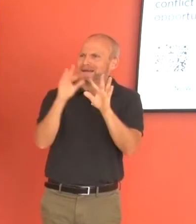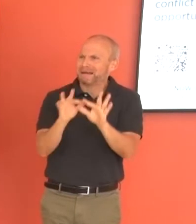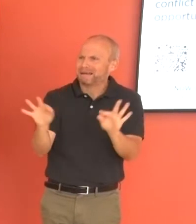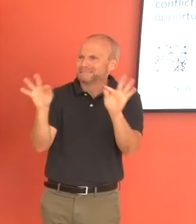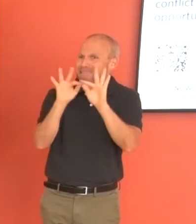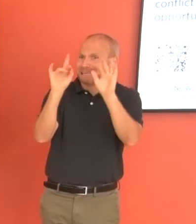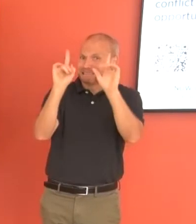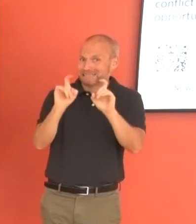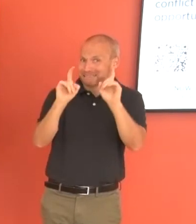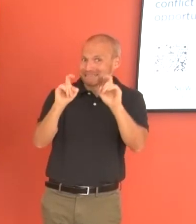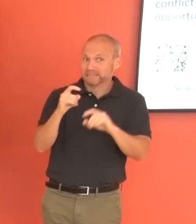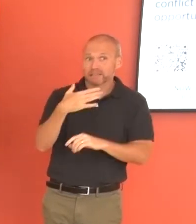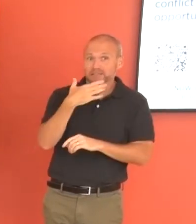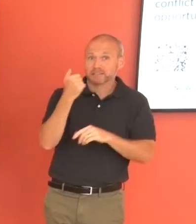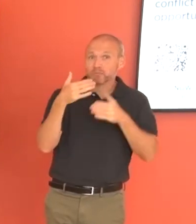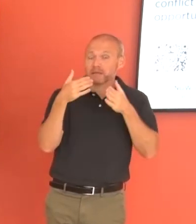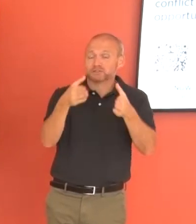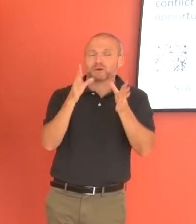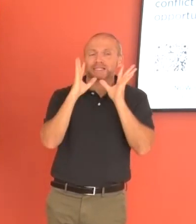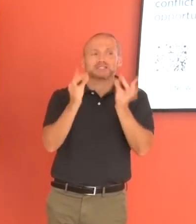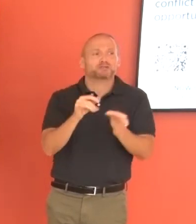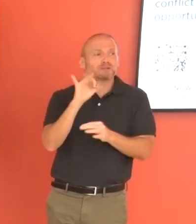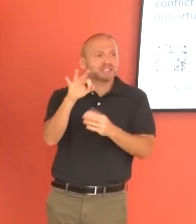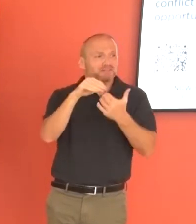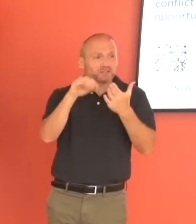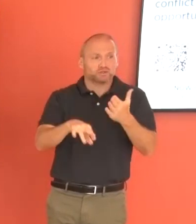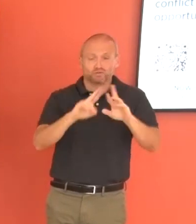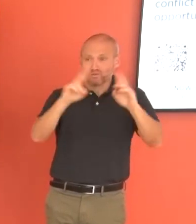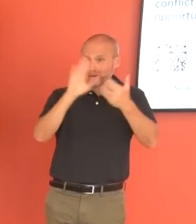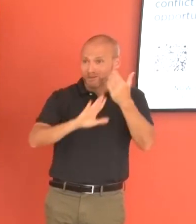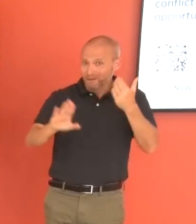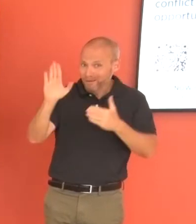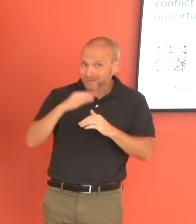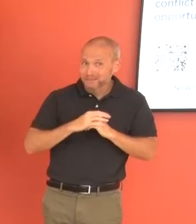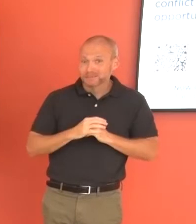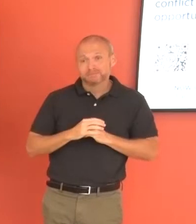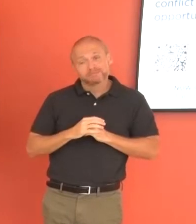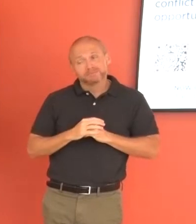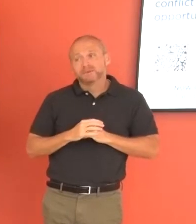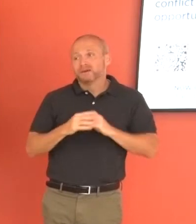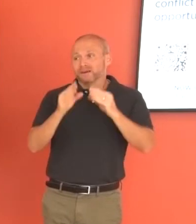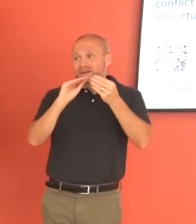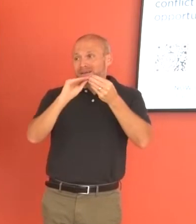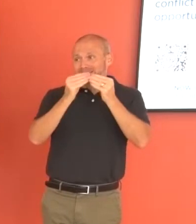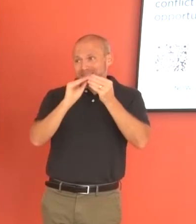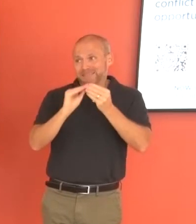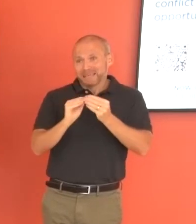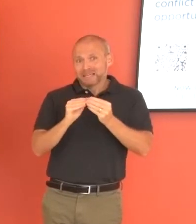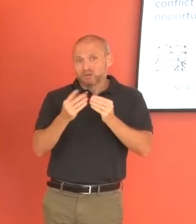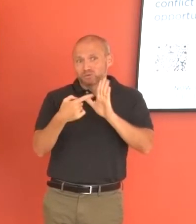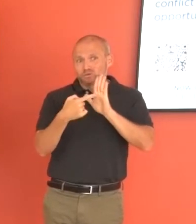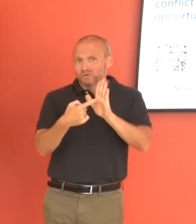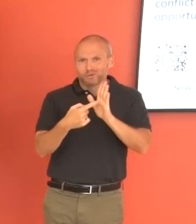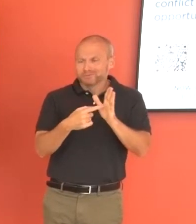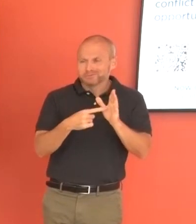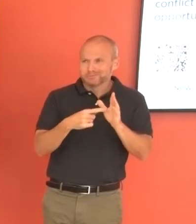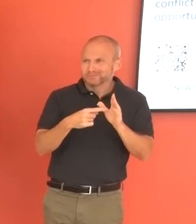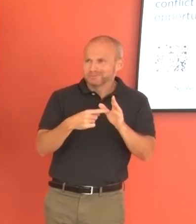the best way for determining whether a student is college-ready or not, the data will reveal that it's